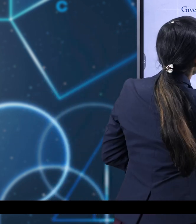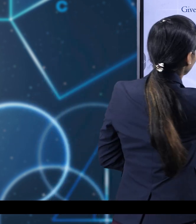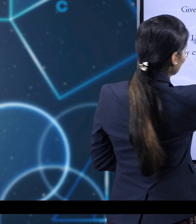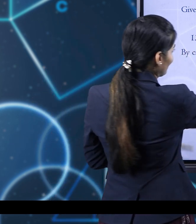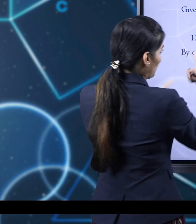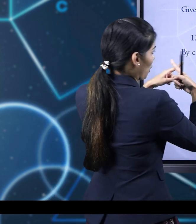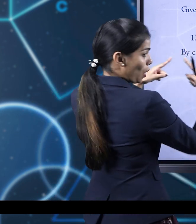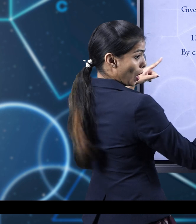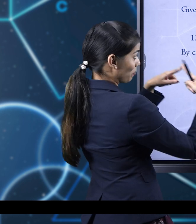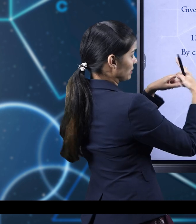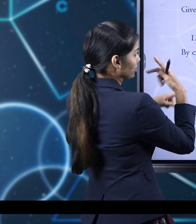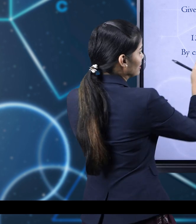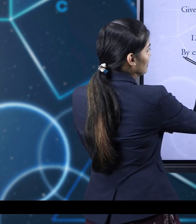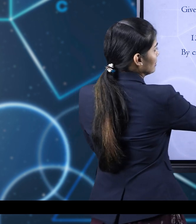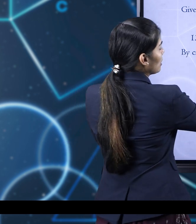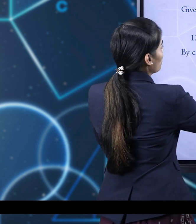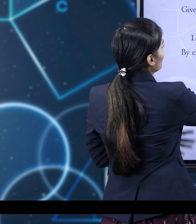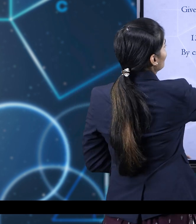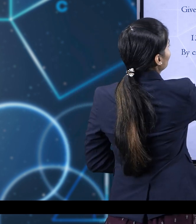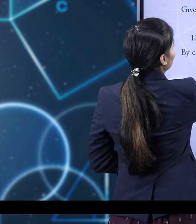By cross multiplication, we get